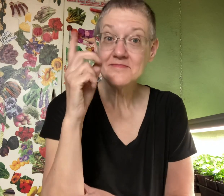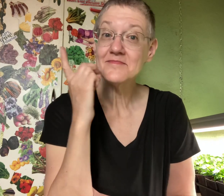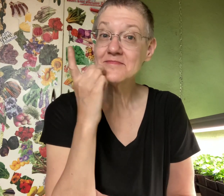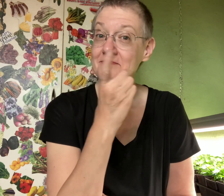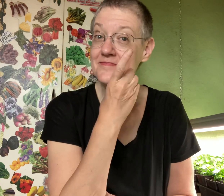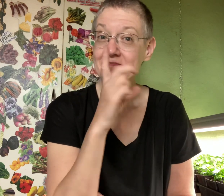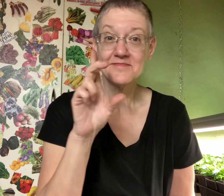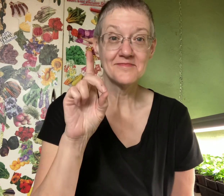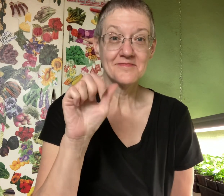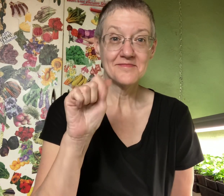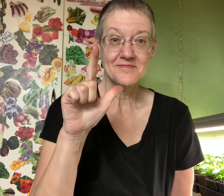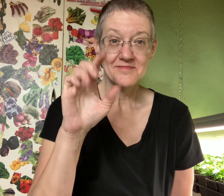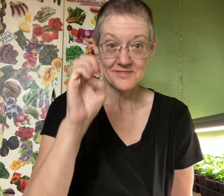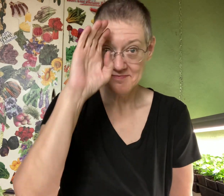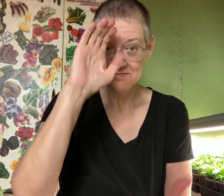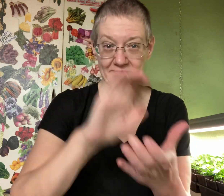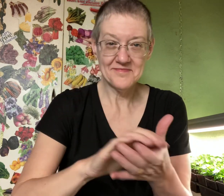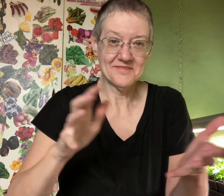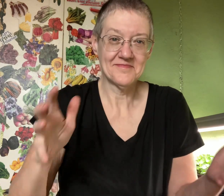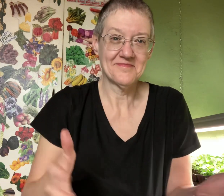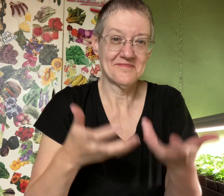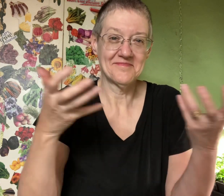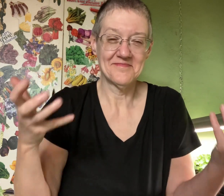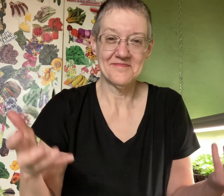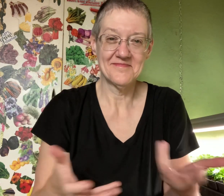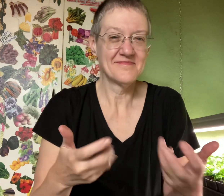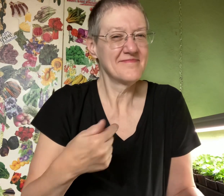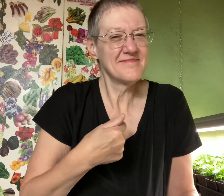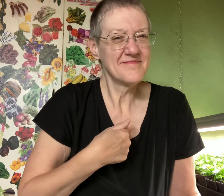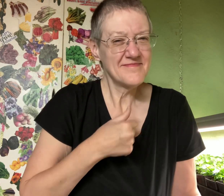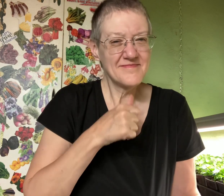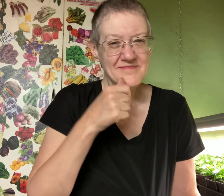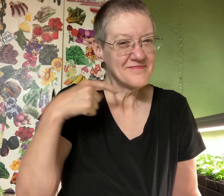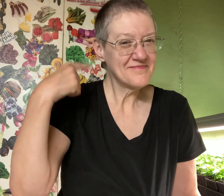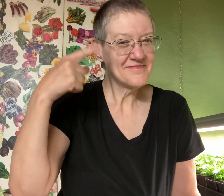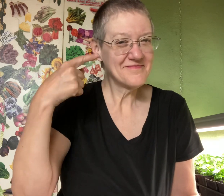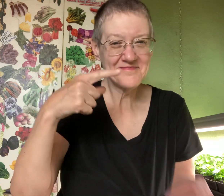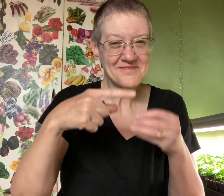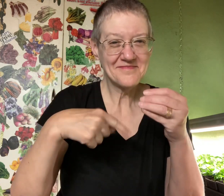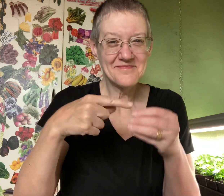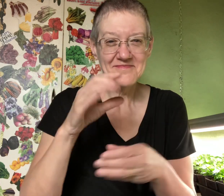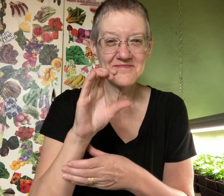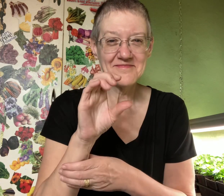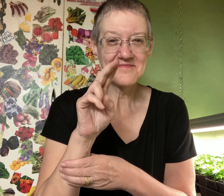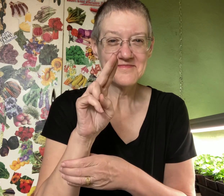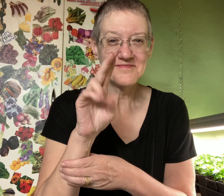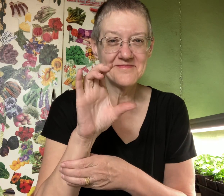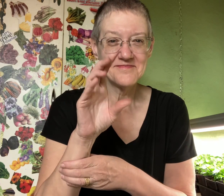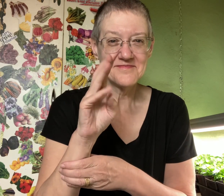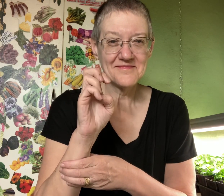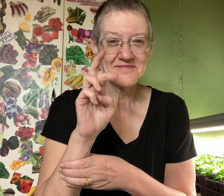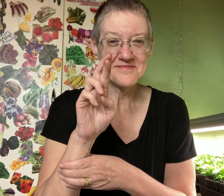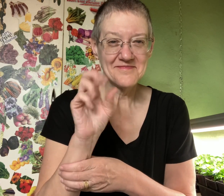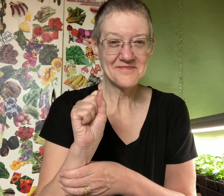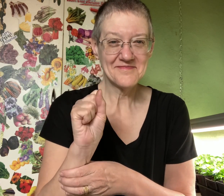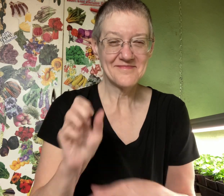Now, I grow these for my husband Dale's salads. And I'm not really that crazy about cucumbers.